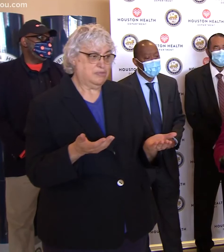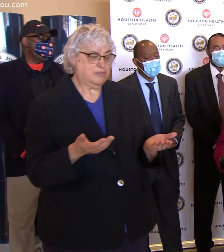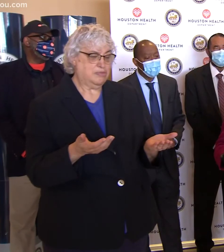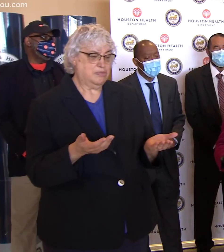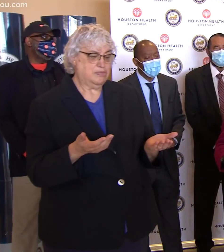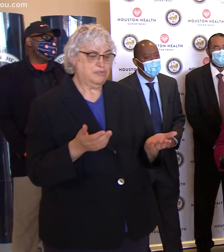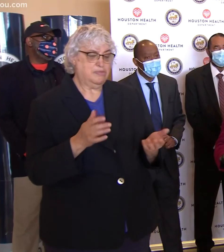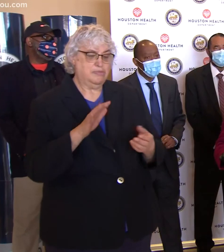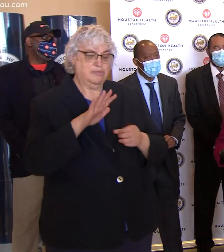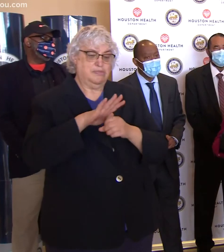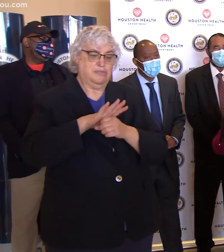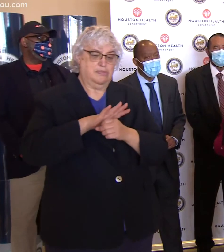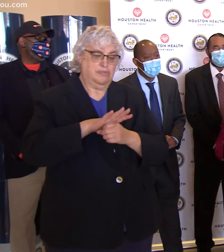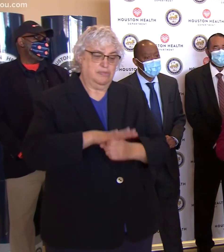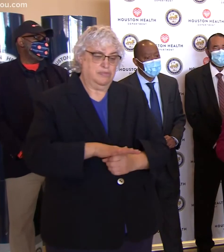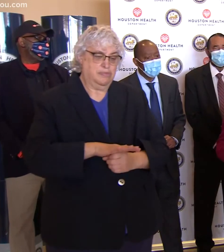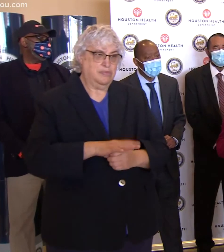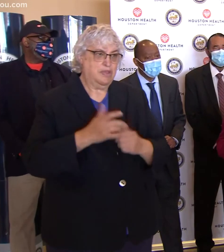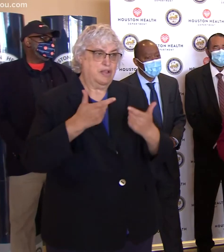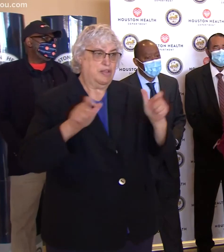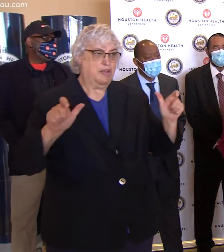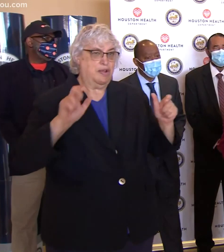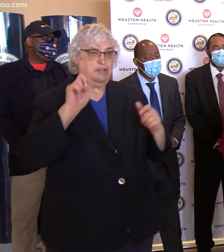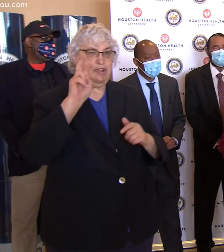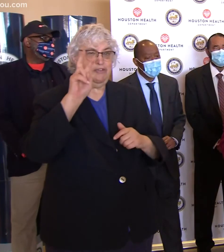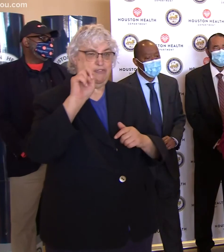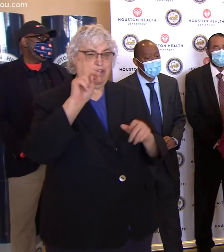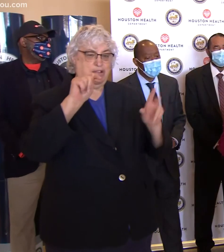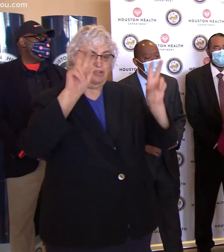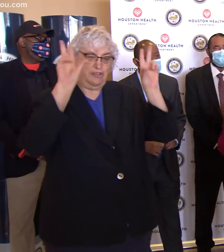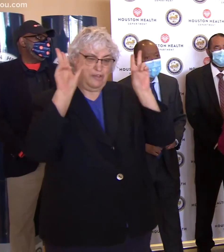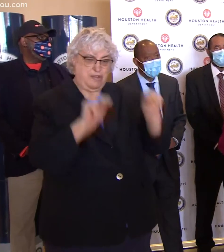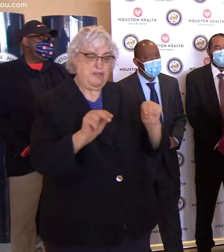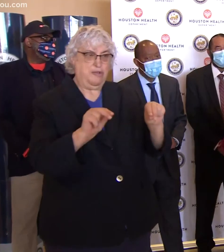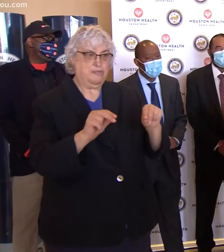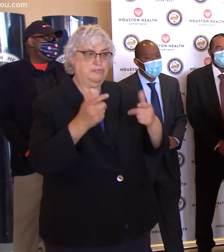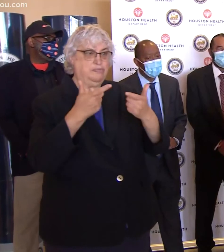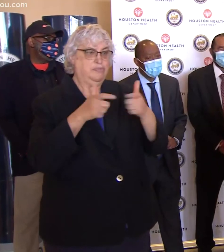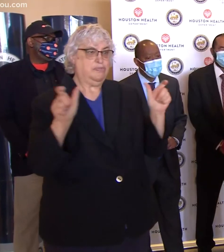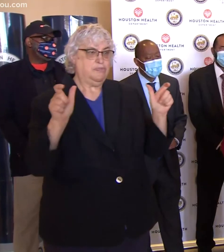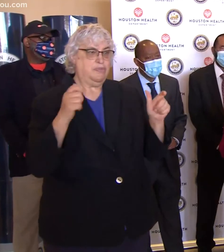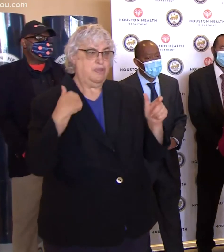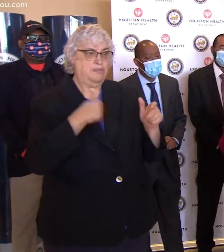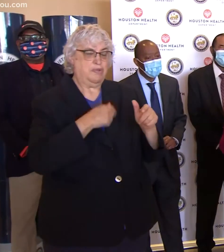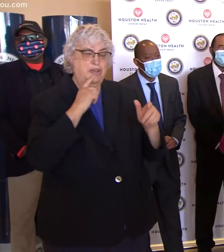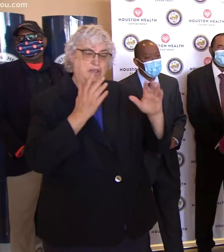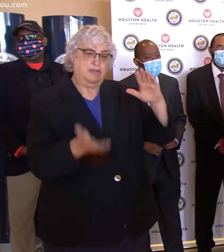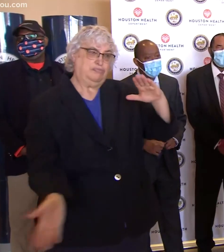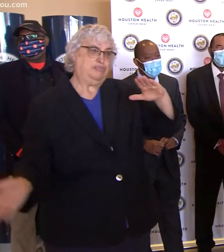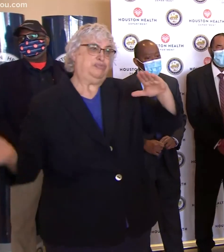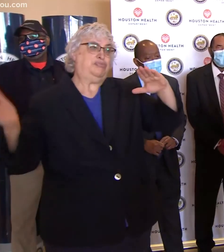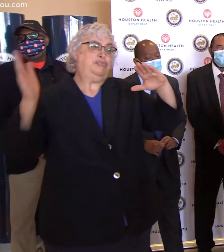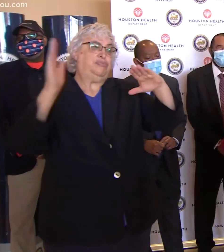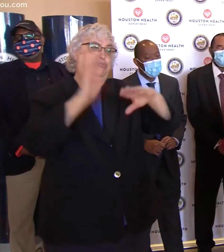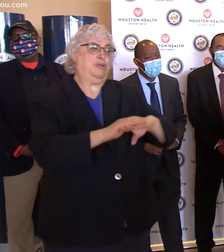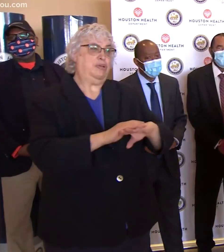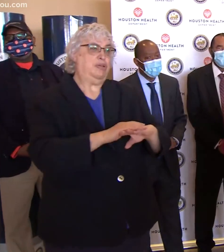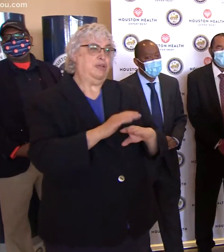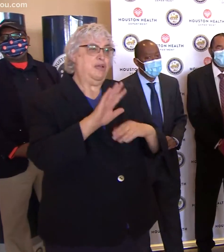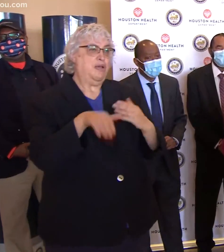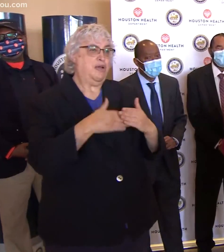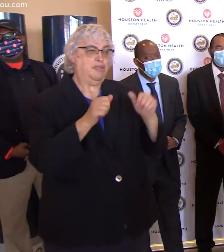hard hand on these large events, I think have made a difference. We're coming into a surge that is going to be unbelievable. That's what